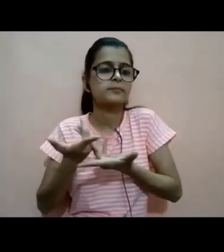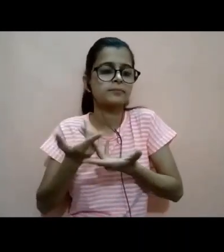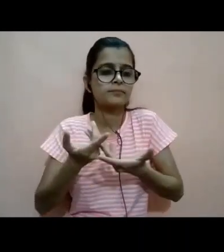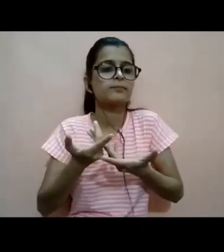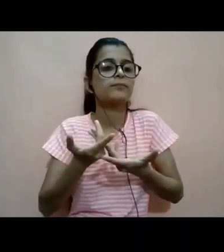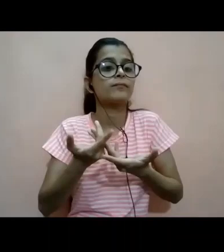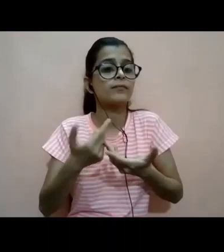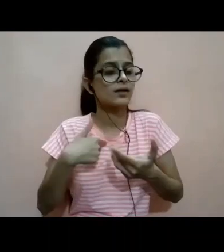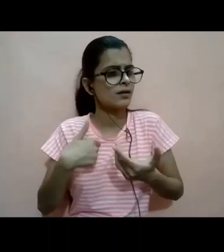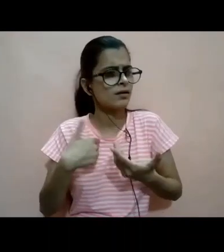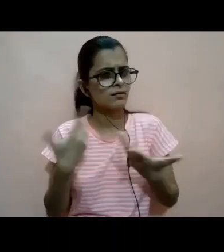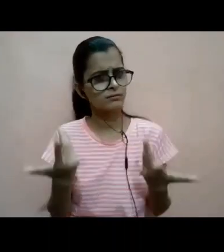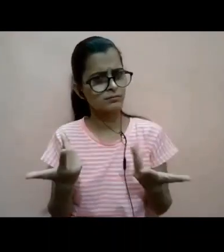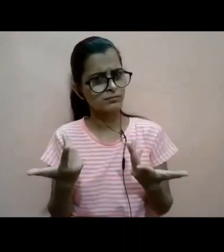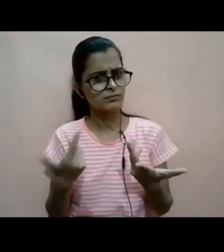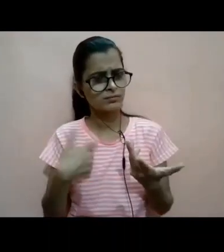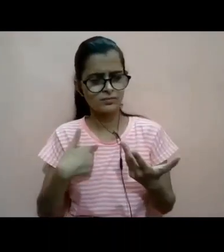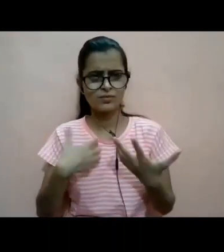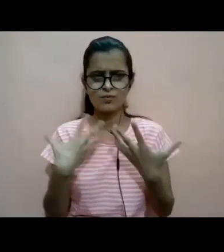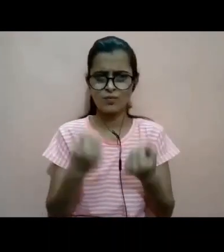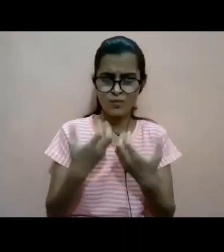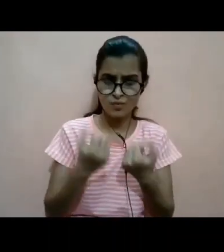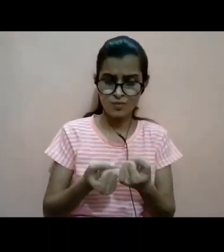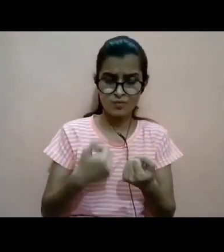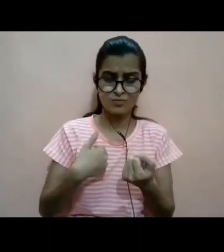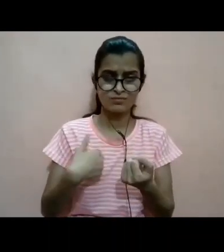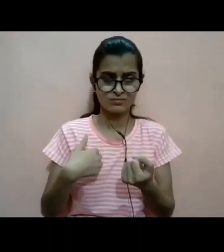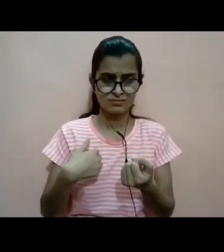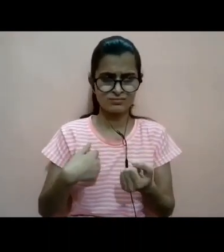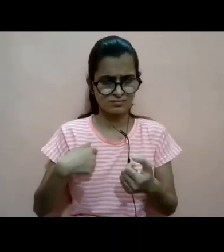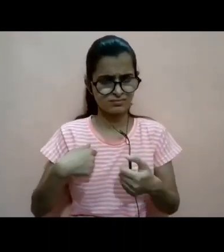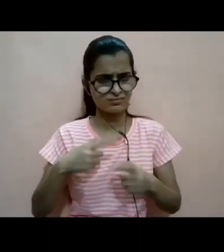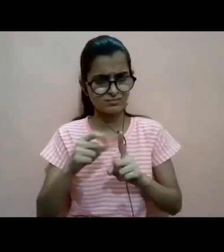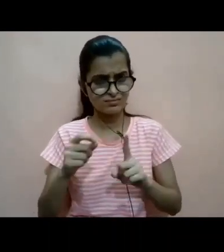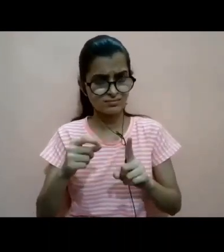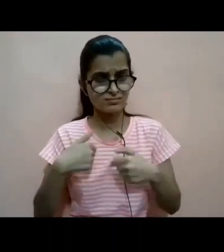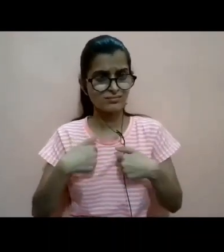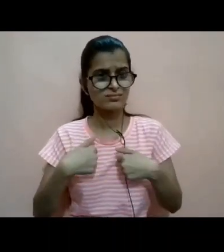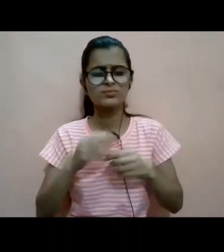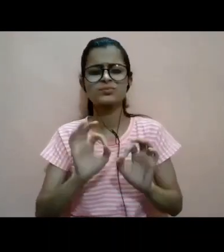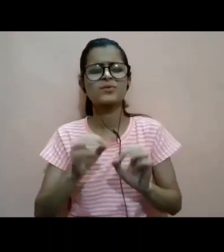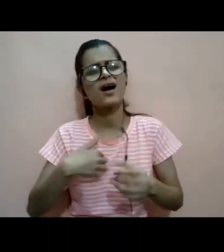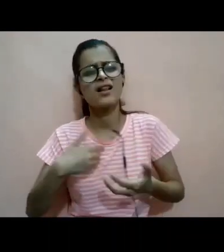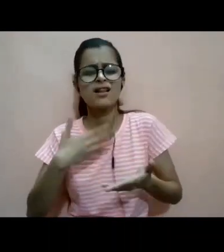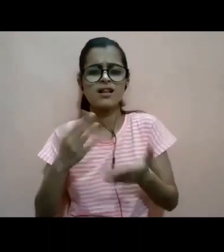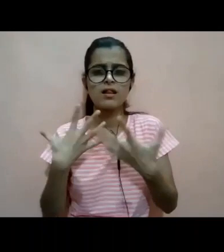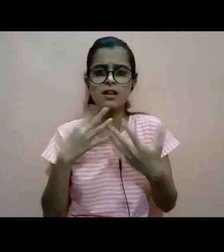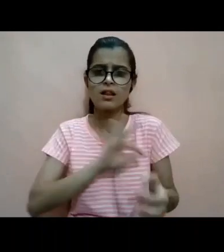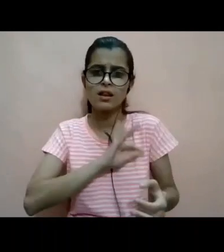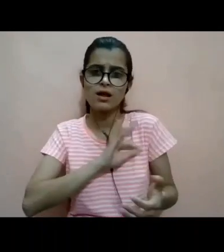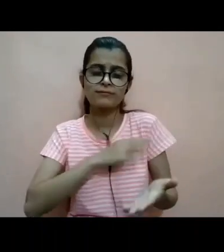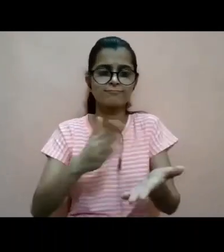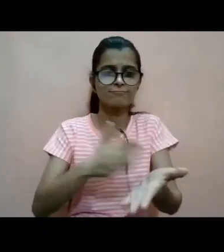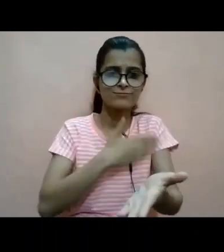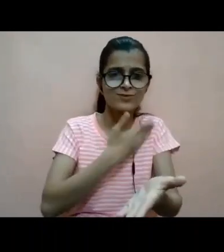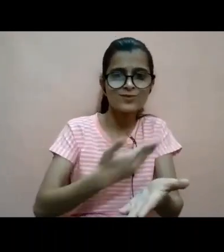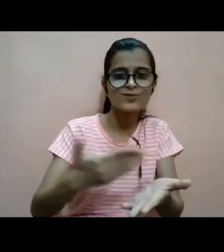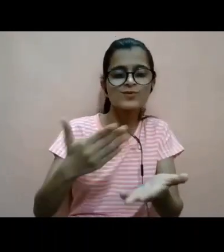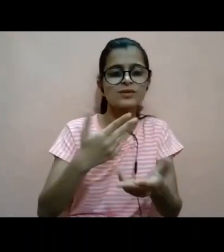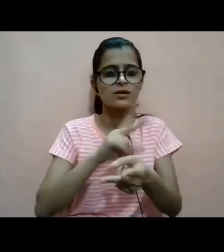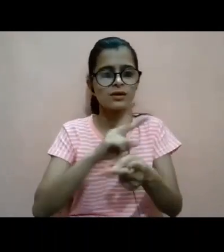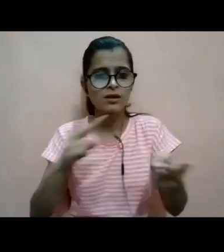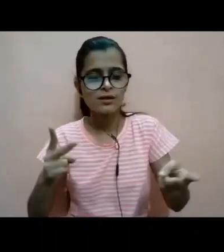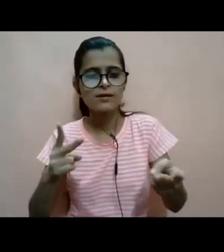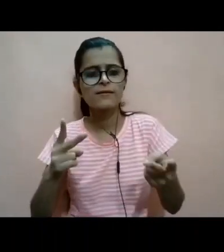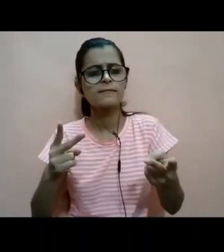And I'm not immune to those desires today. I like clothes and I still like music. And the new MacBook and the new